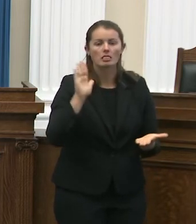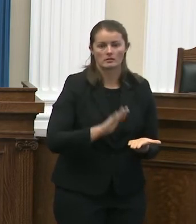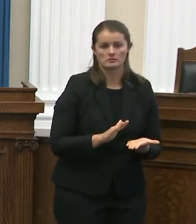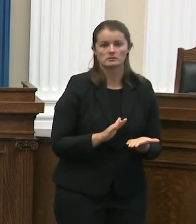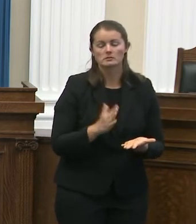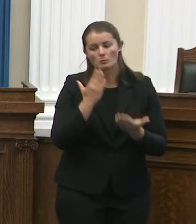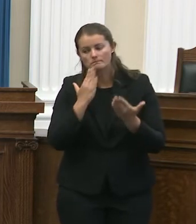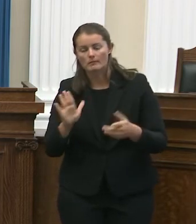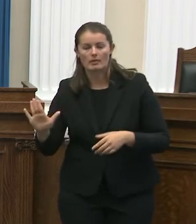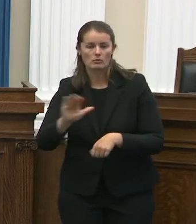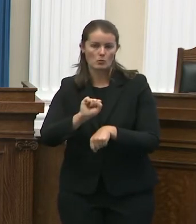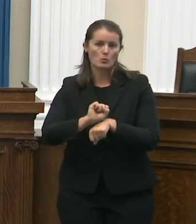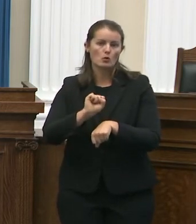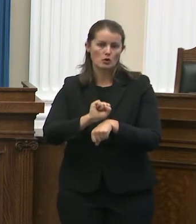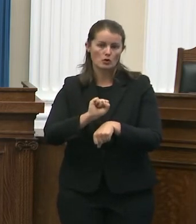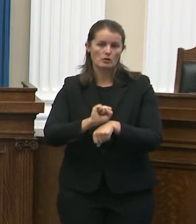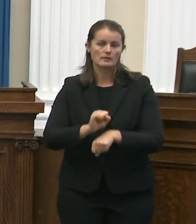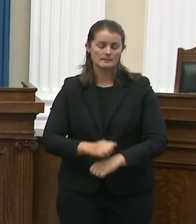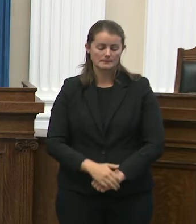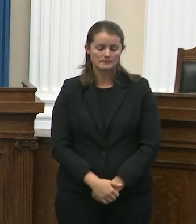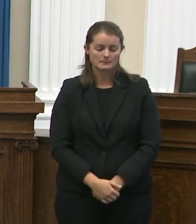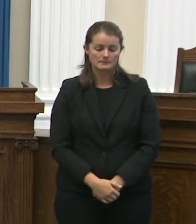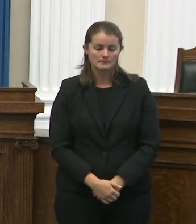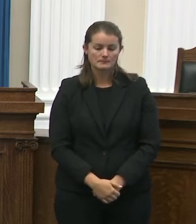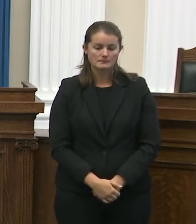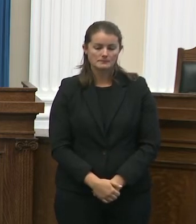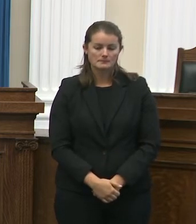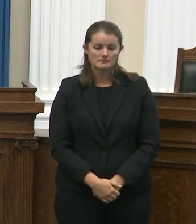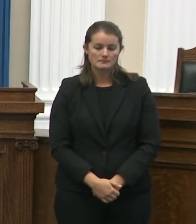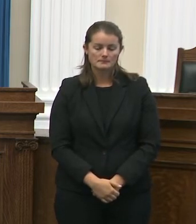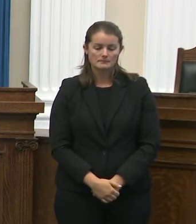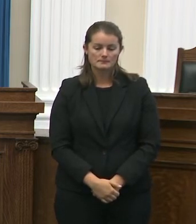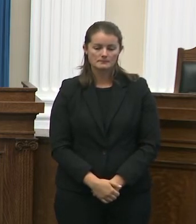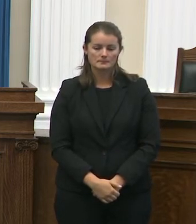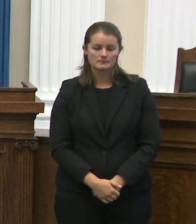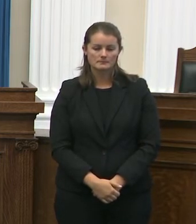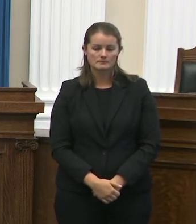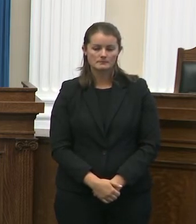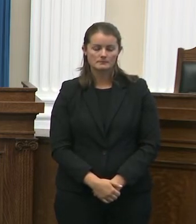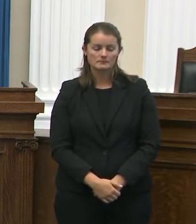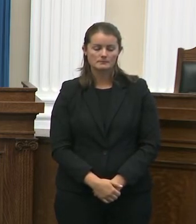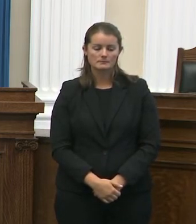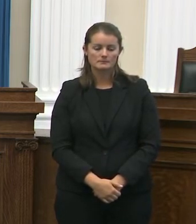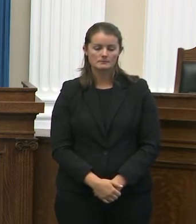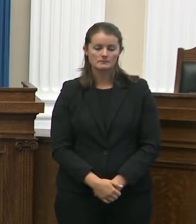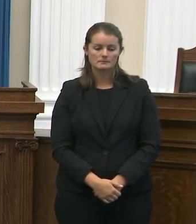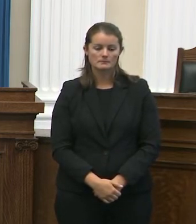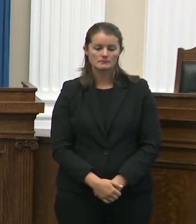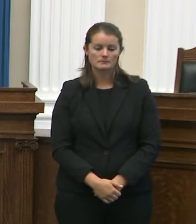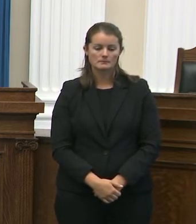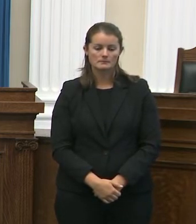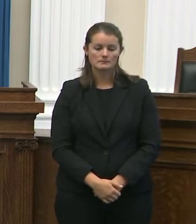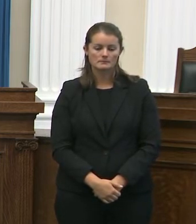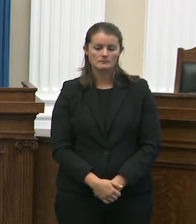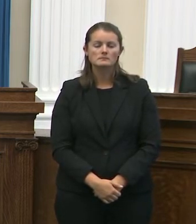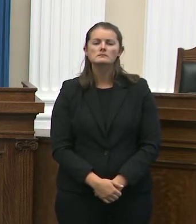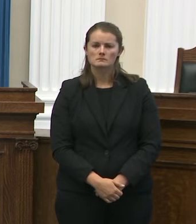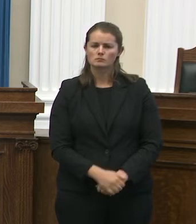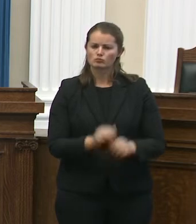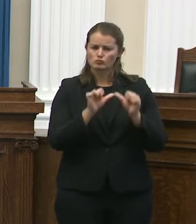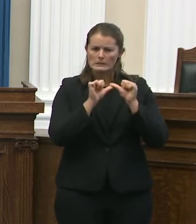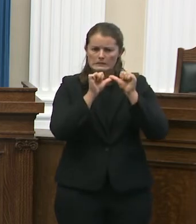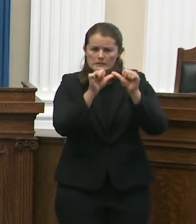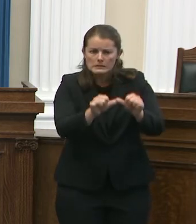and mutual assistance between the federal government and Nevada remains greater than ever, and I am hopeful that the federal government will